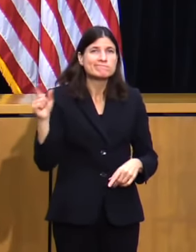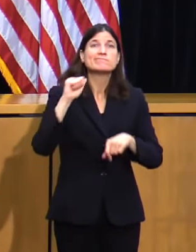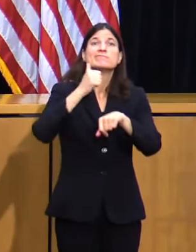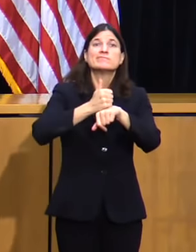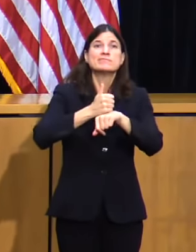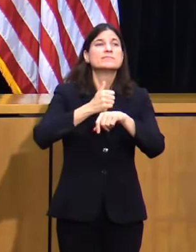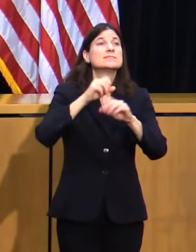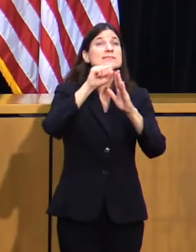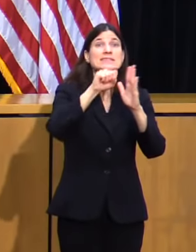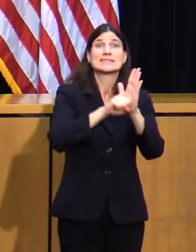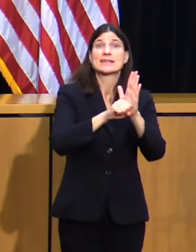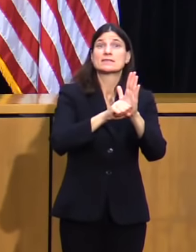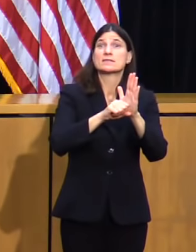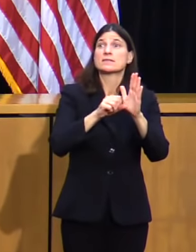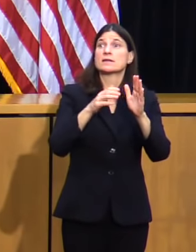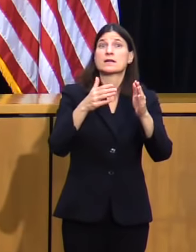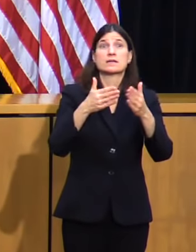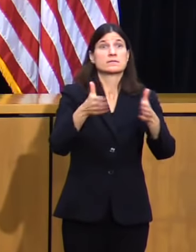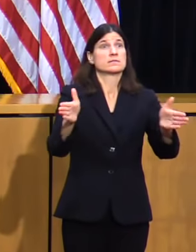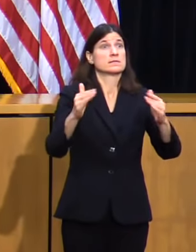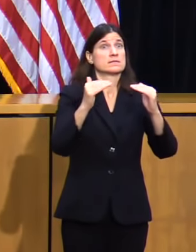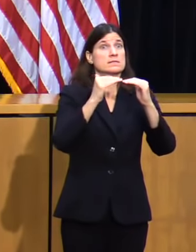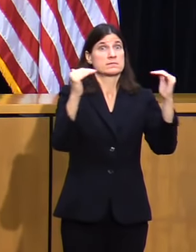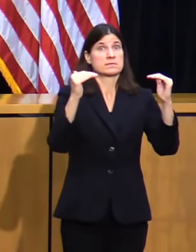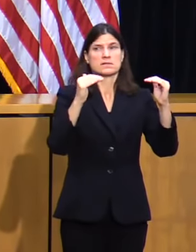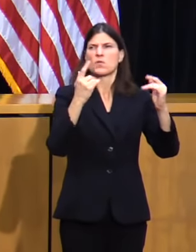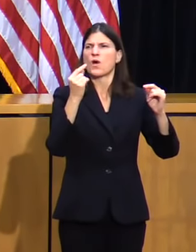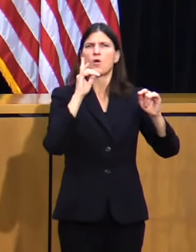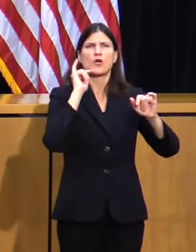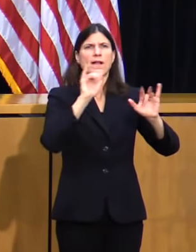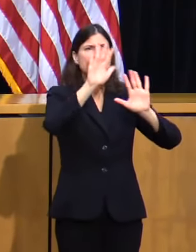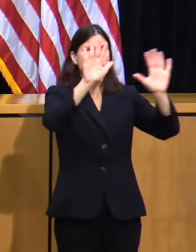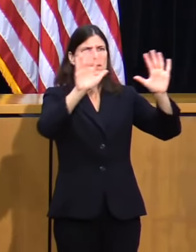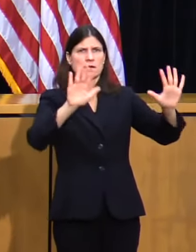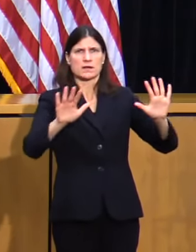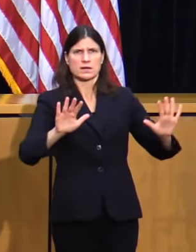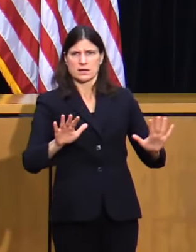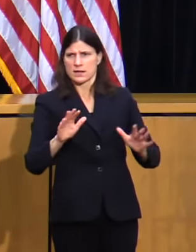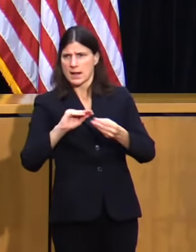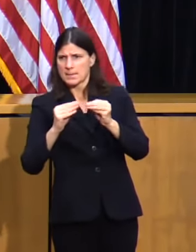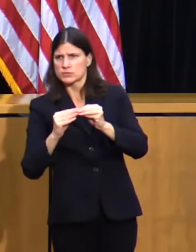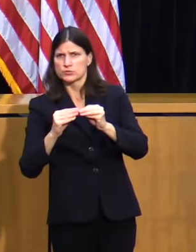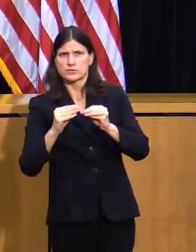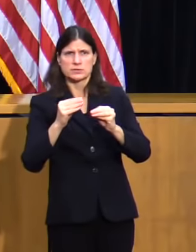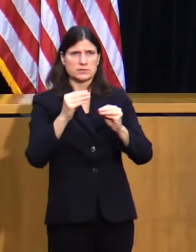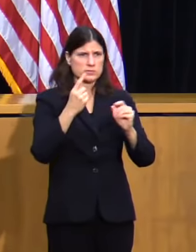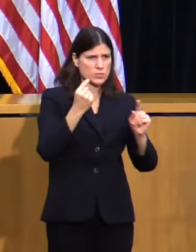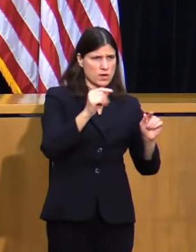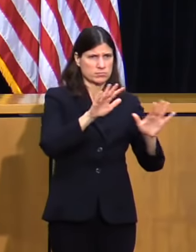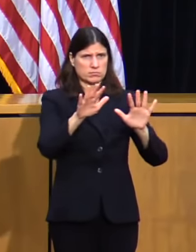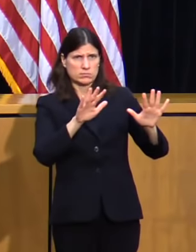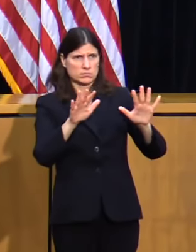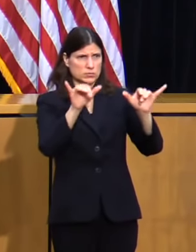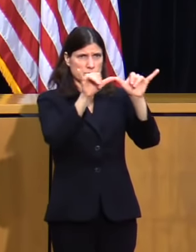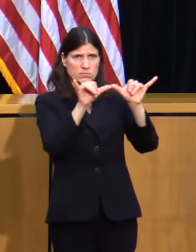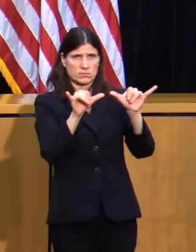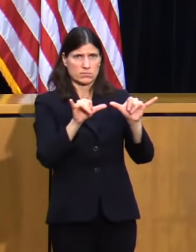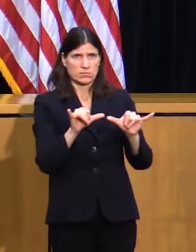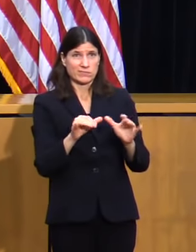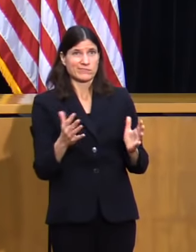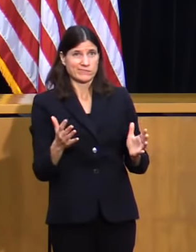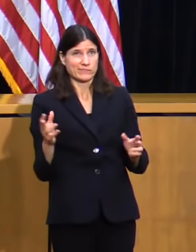proposal in place to deal with something they consider to be an immediate problem in their community, to go ahead and do that. I mean, what we've basically said is you